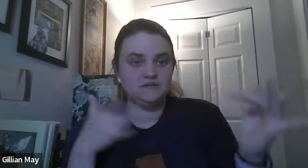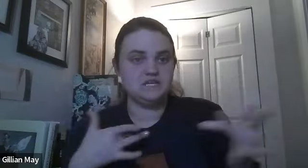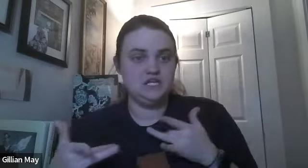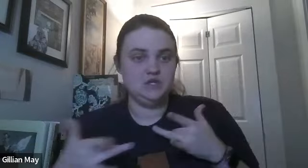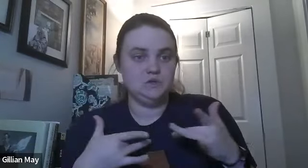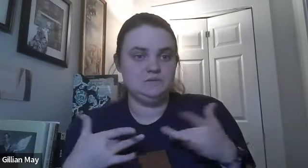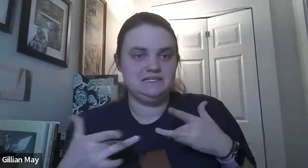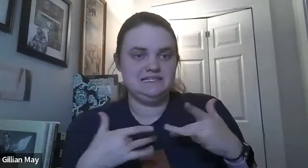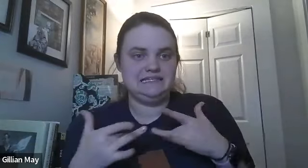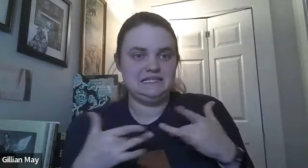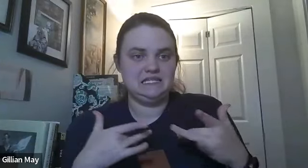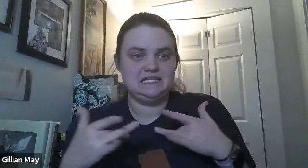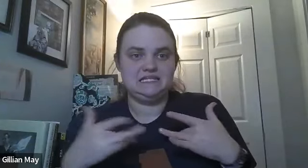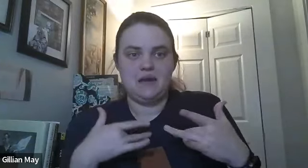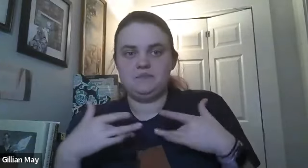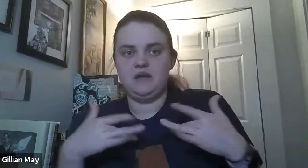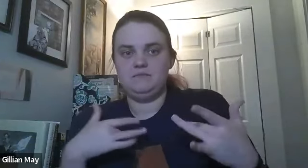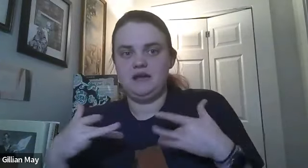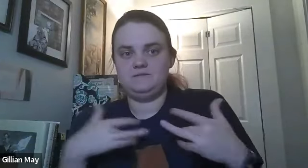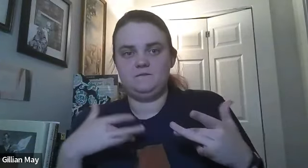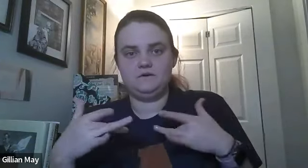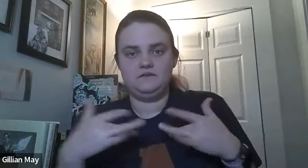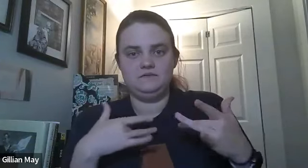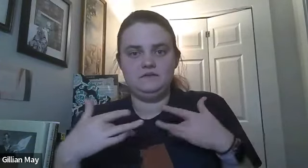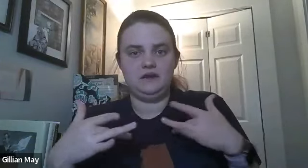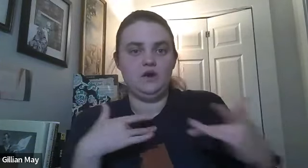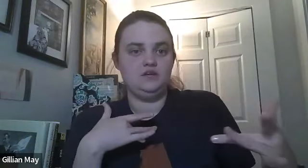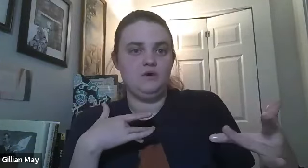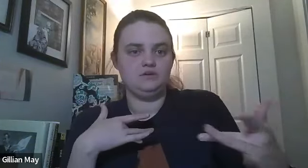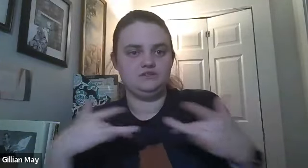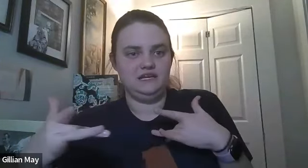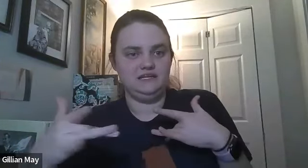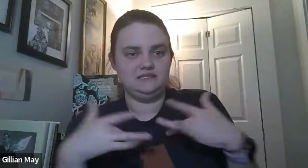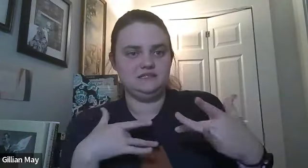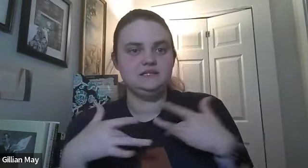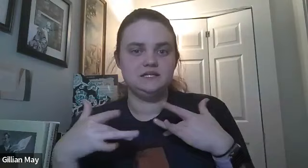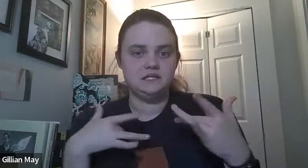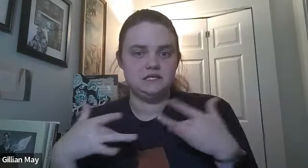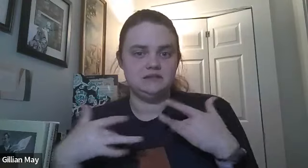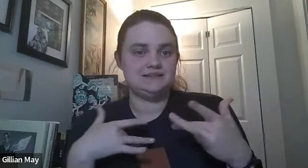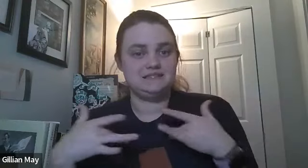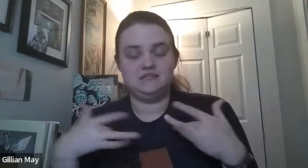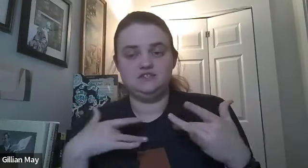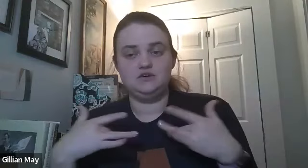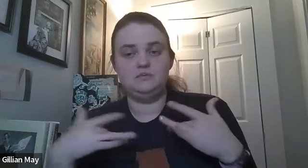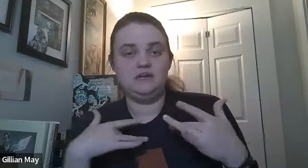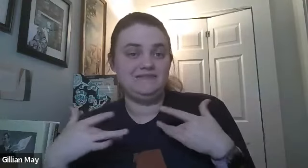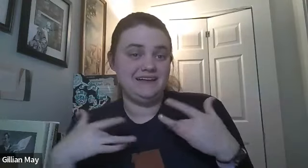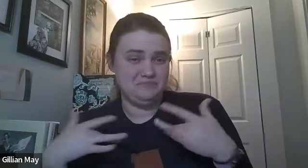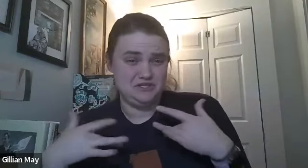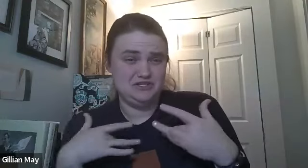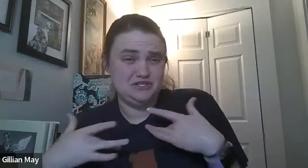and you tap them kind of back and forth. Like you alternate. That's, and so being like, I'm